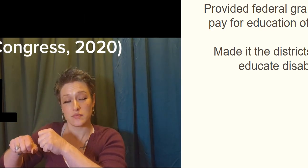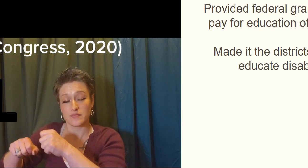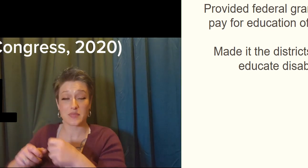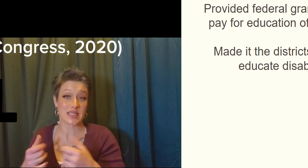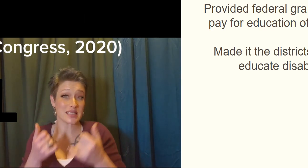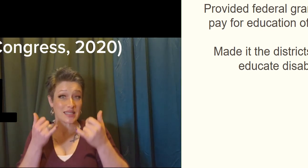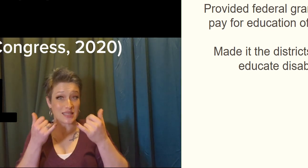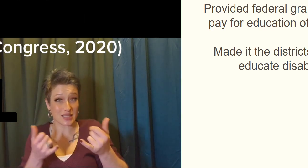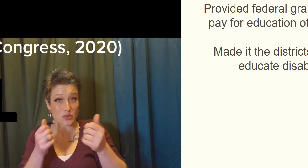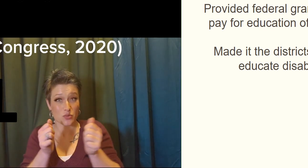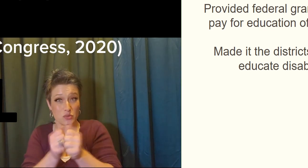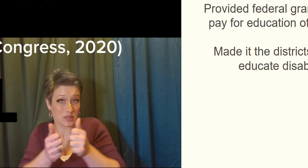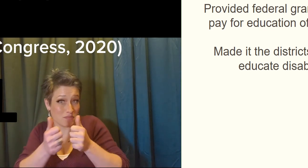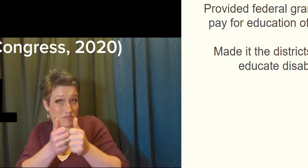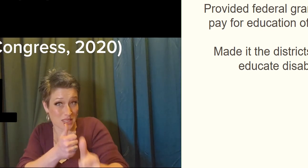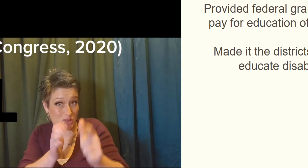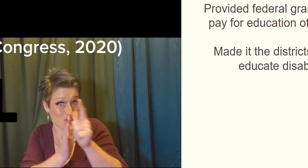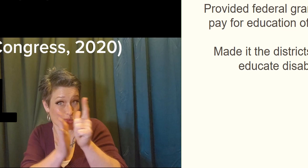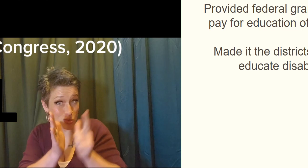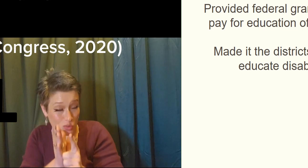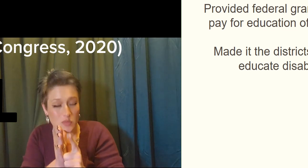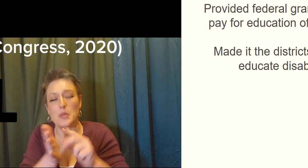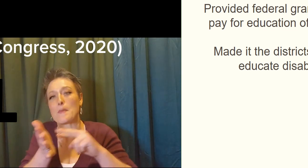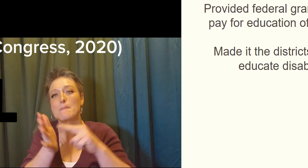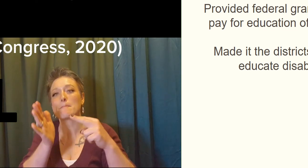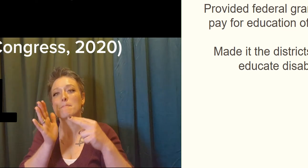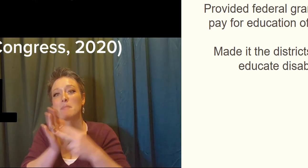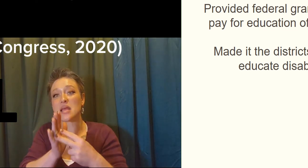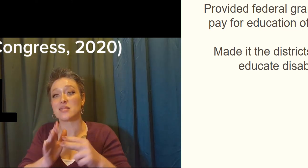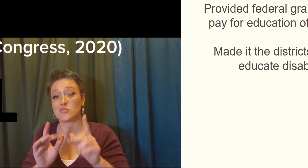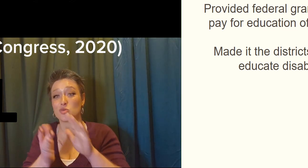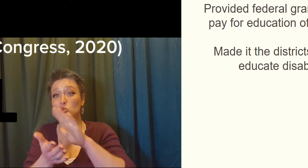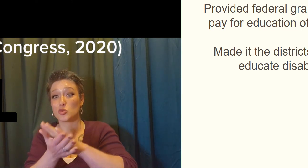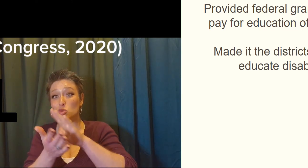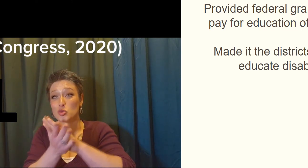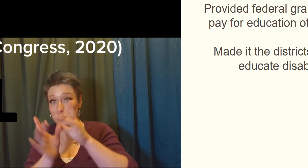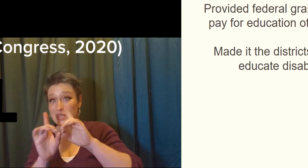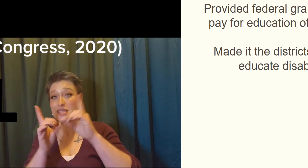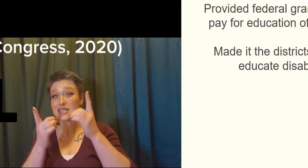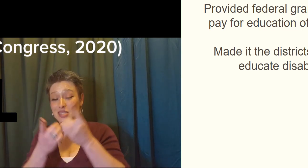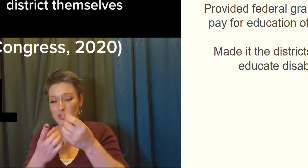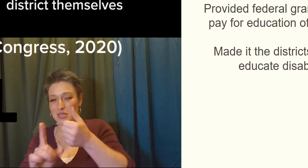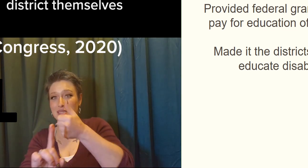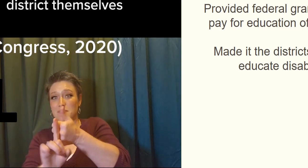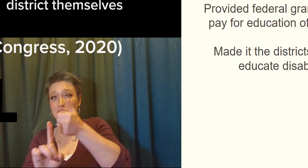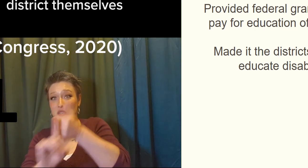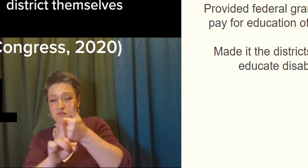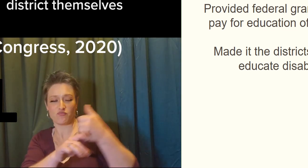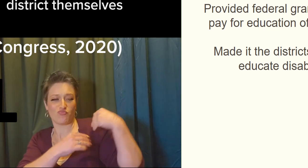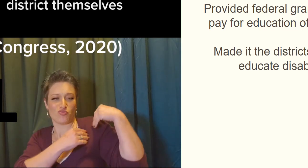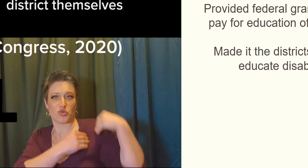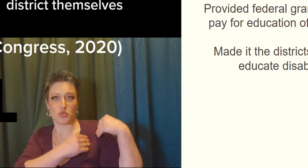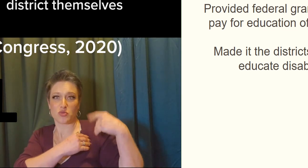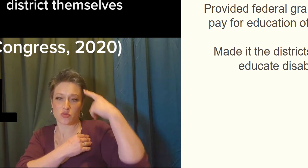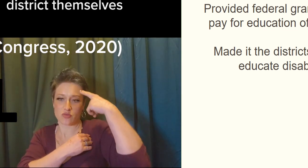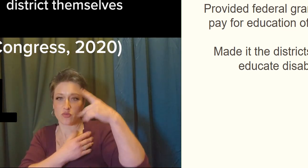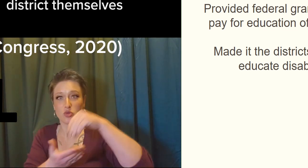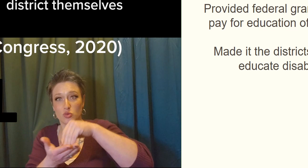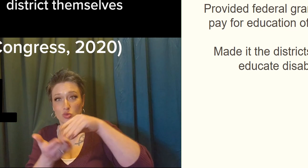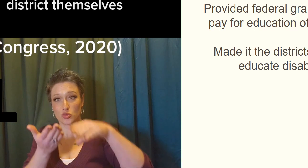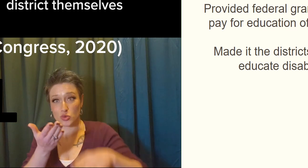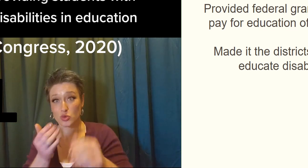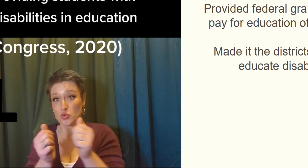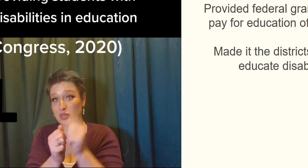whatever, from going to school at all. With the passage of this law, it meant that the school districts